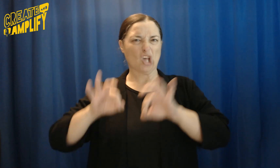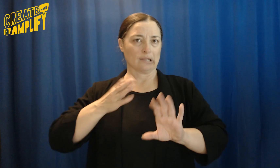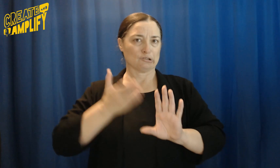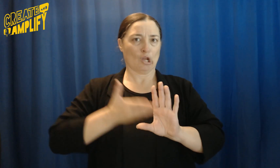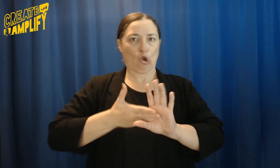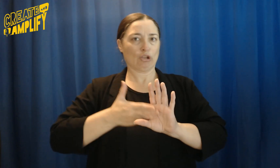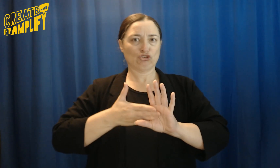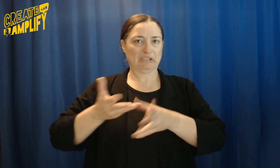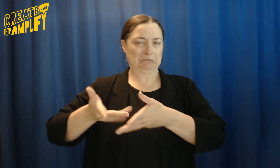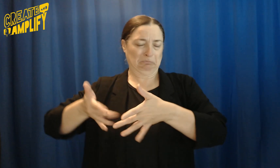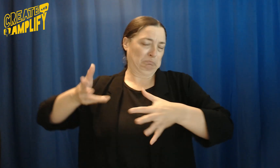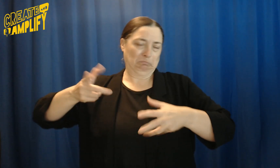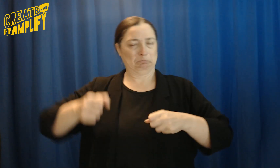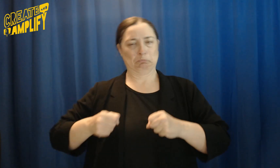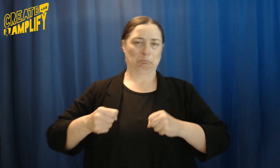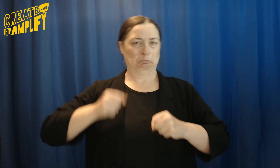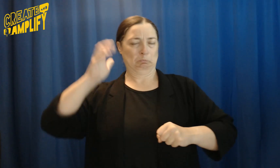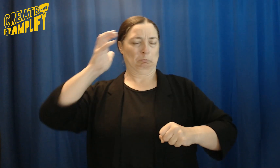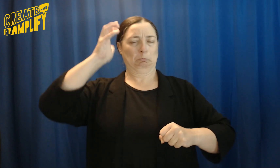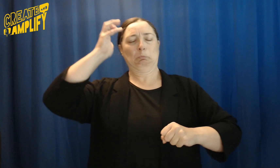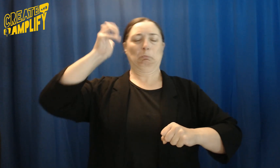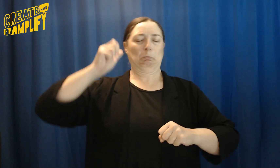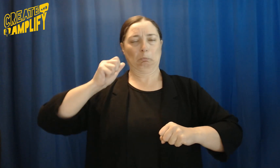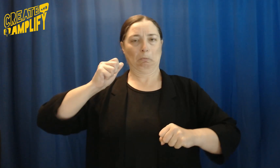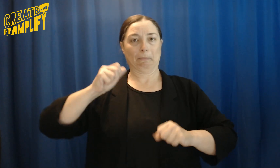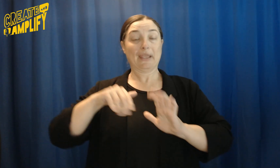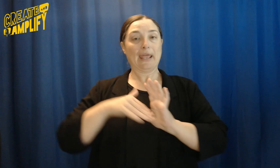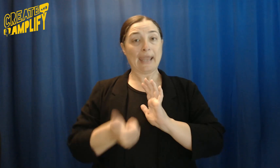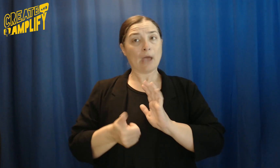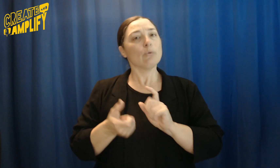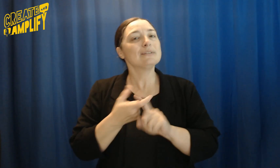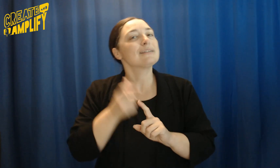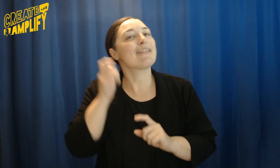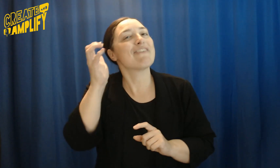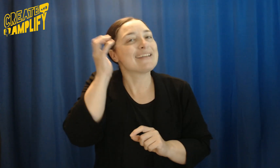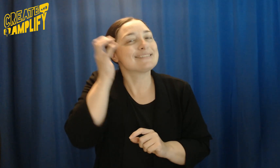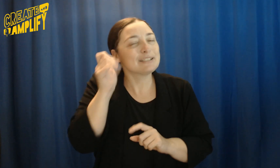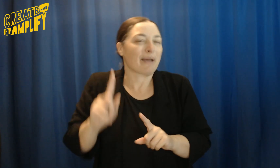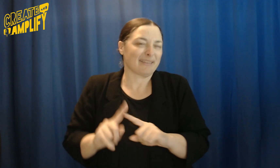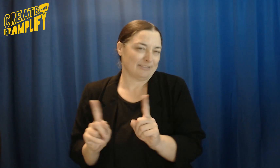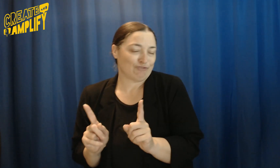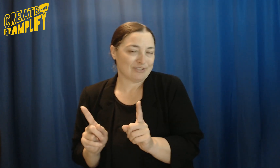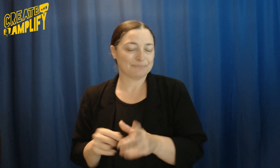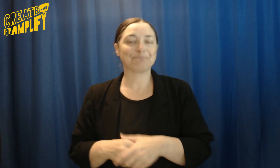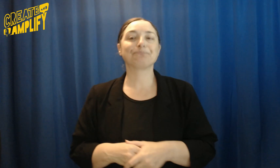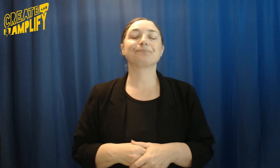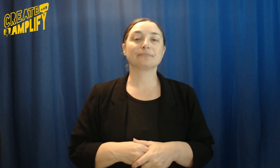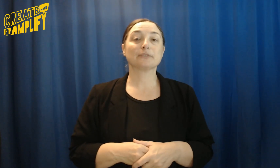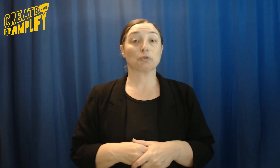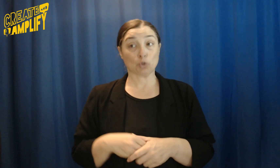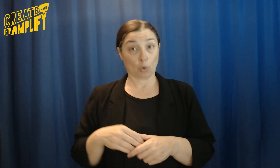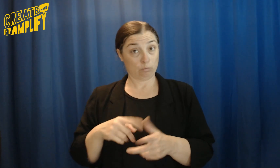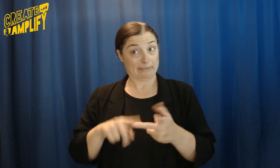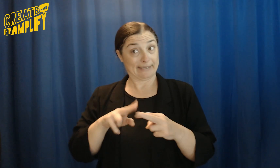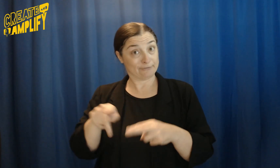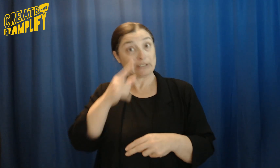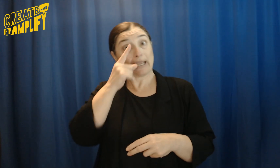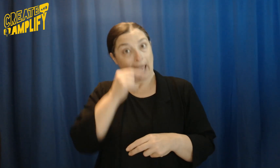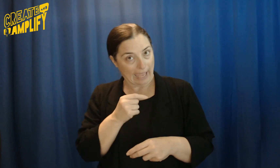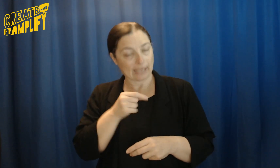but she was real fancy, and now she's fancy in a different way. So as often as she can, she will take